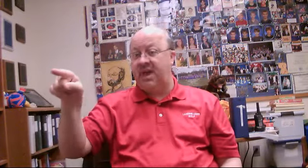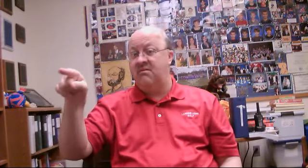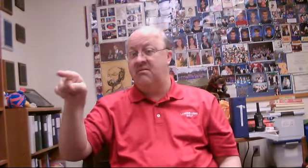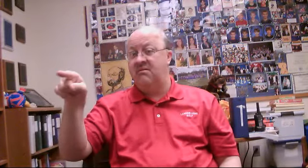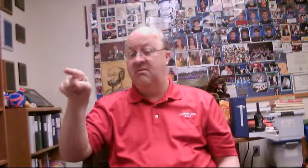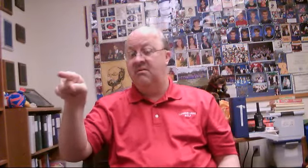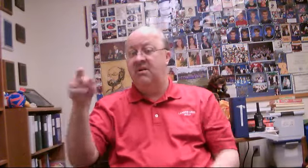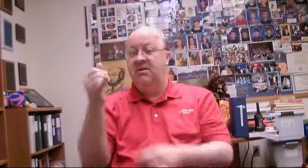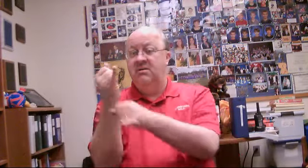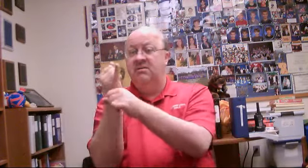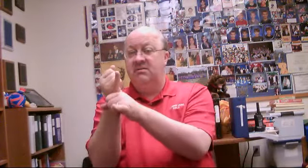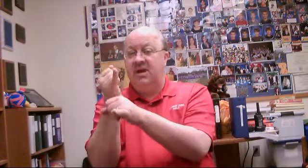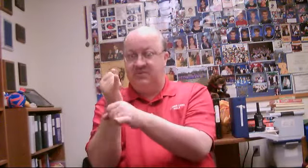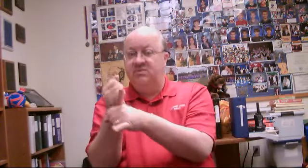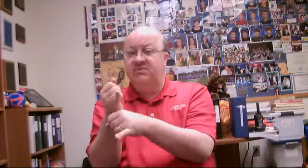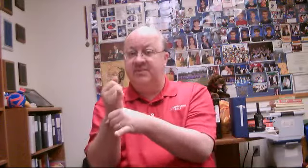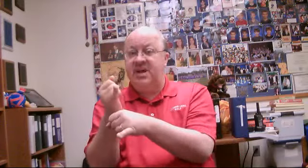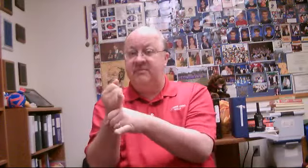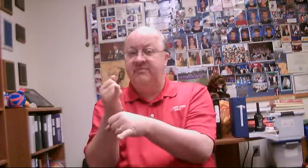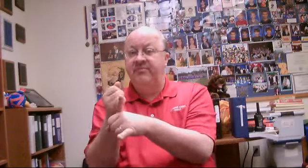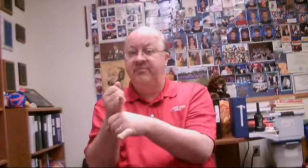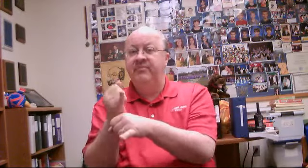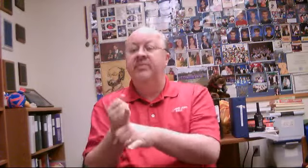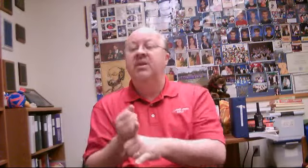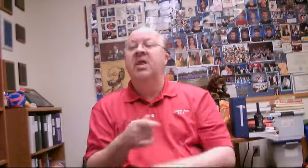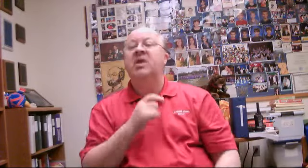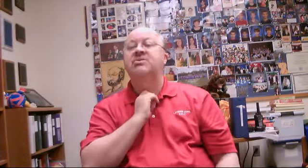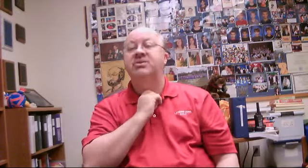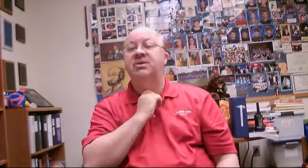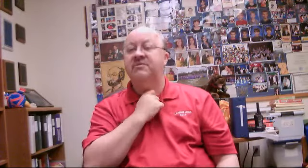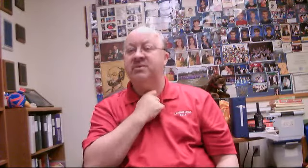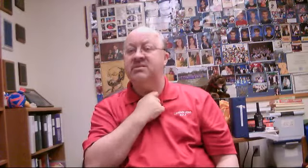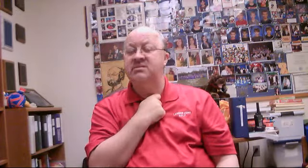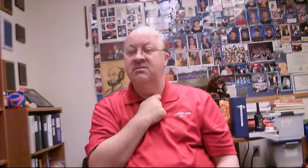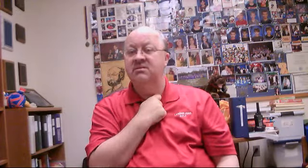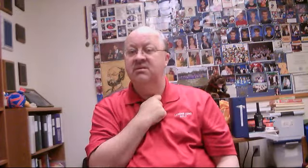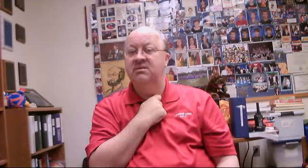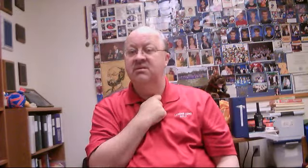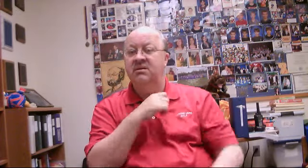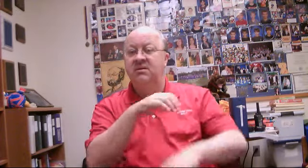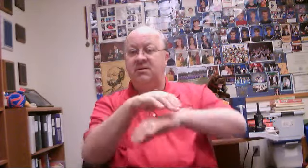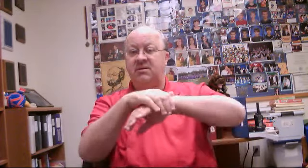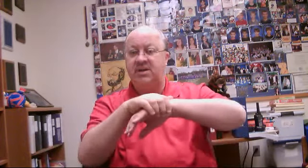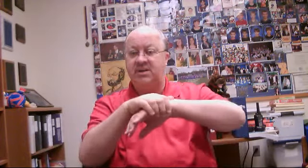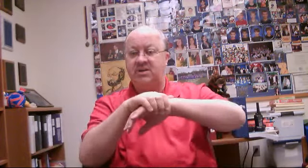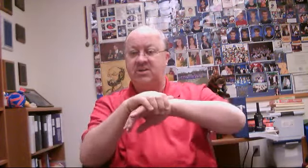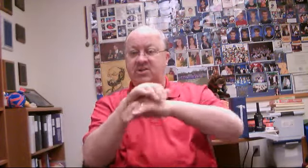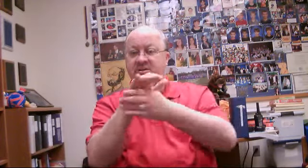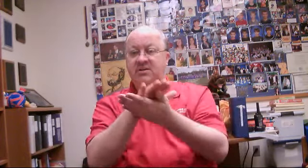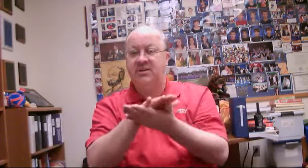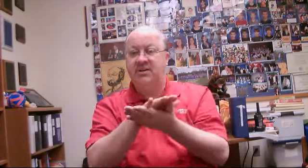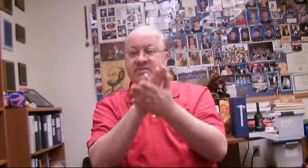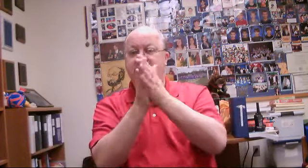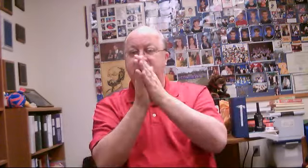there at the school for the deaf. Turn off your voice. Your English is going